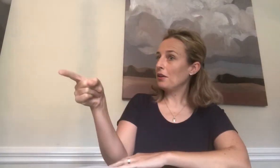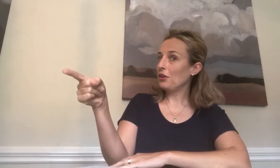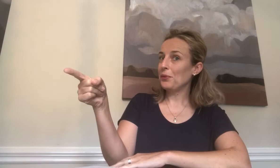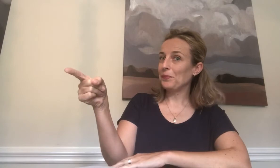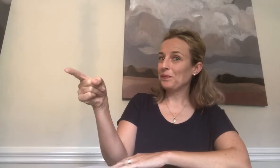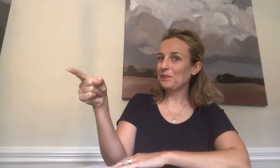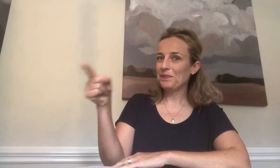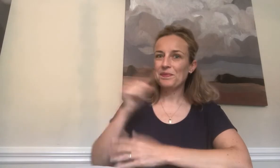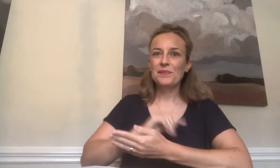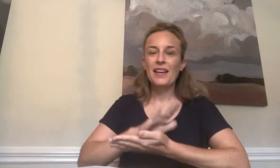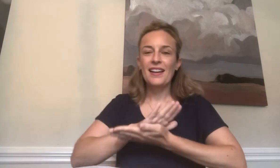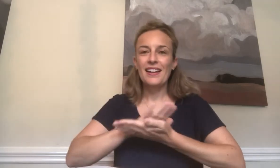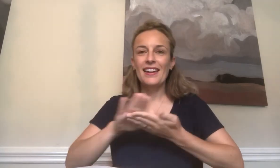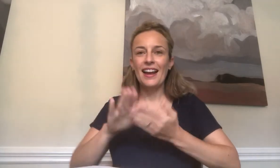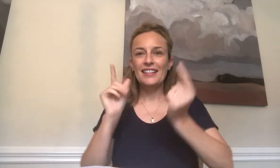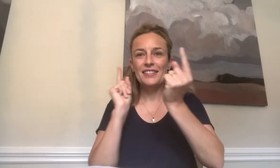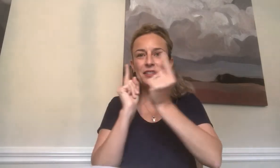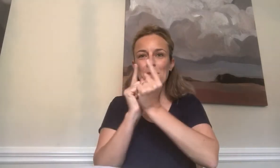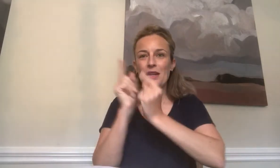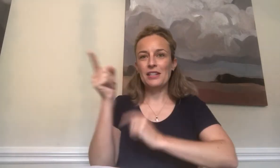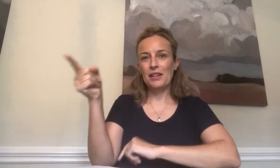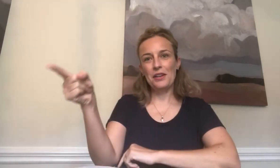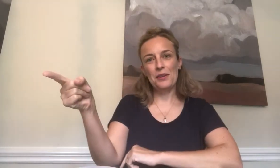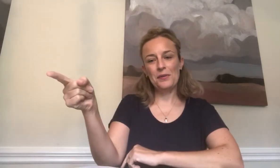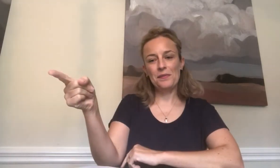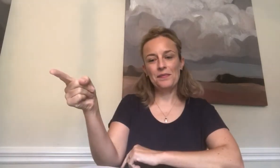you. Nice to meet you.